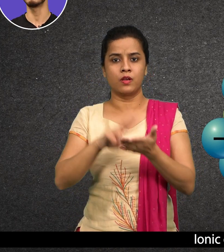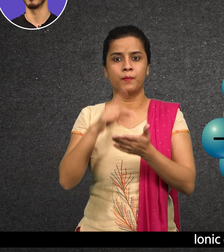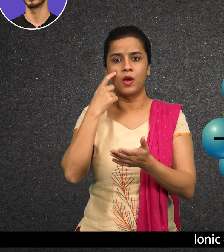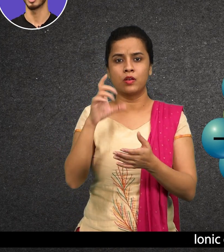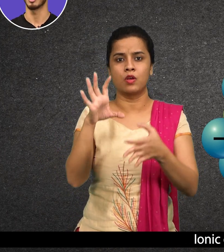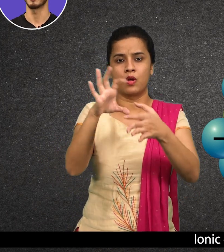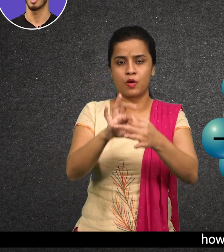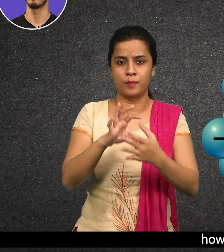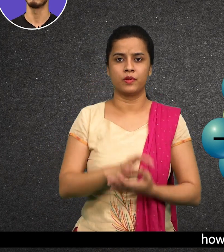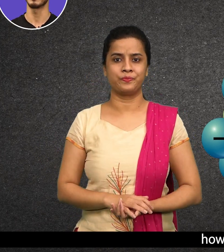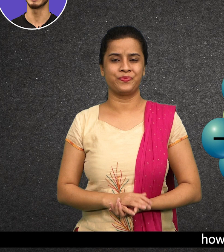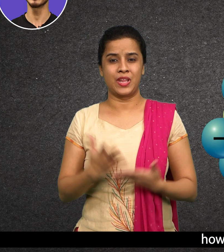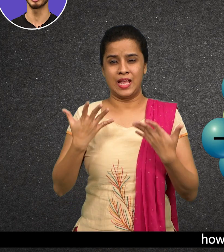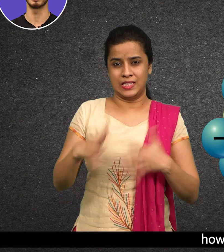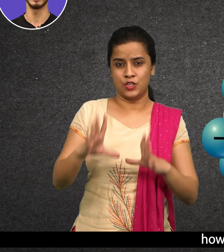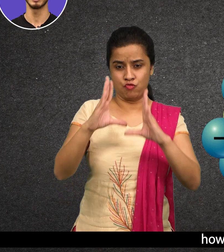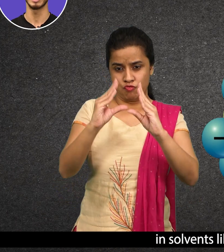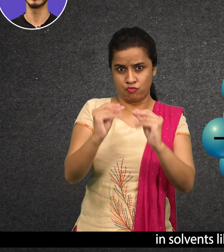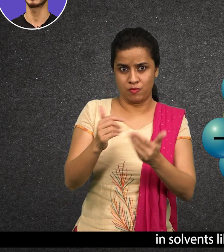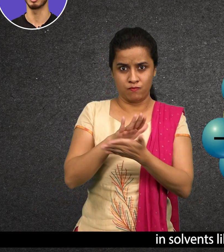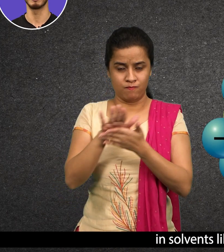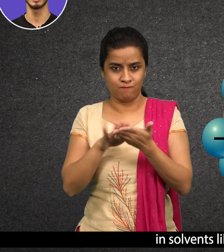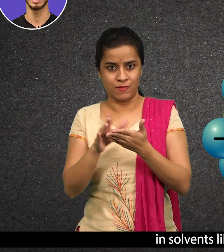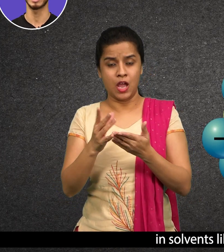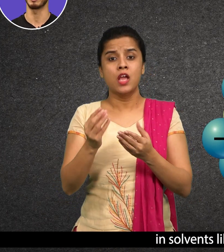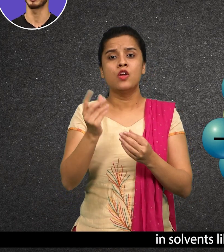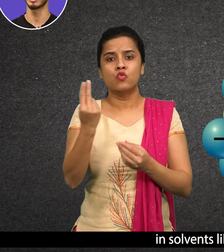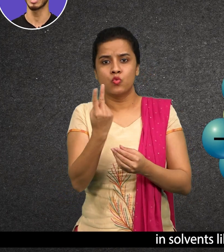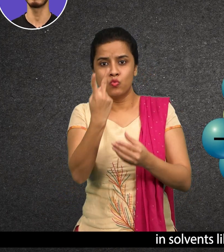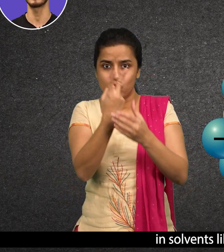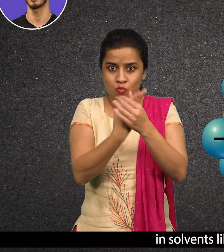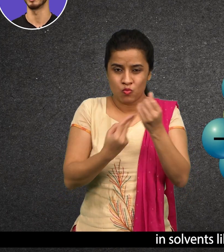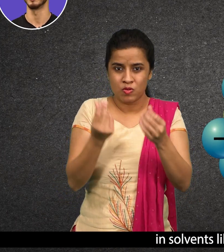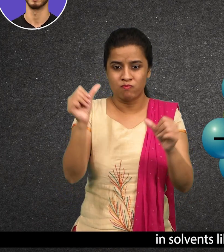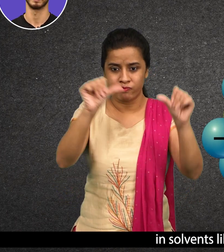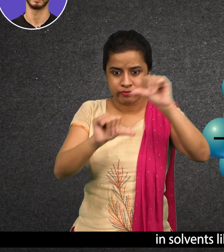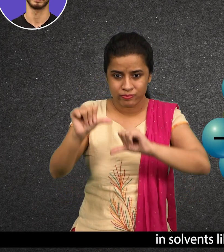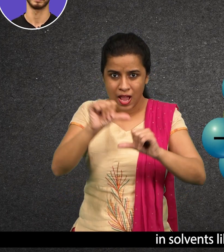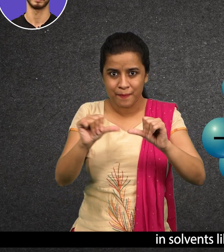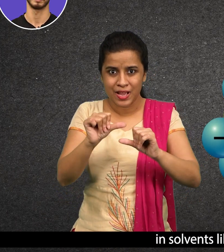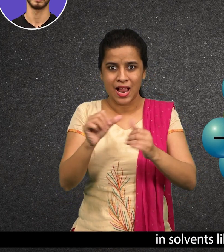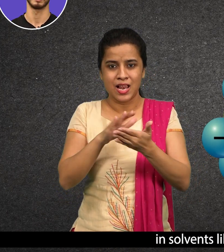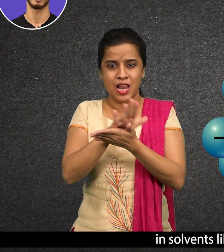Ionic compounds are, however, insoluble in solvents like kerosene and petrol.